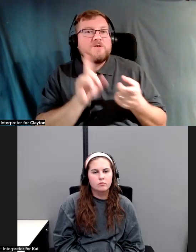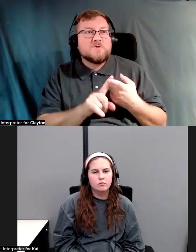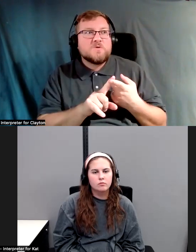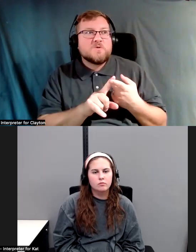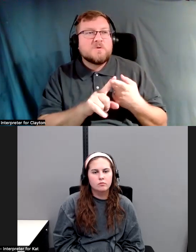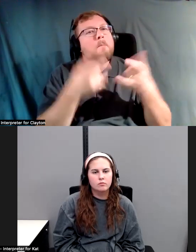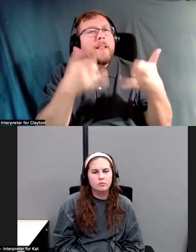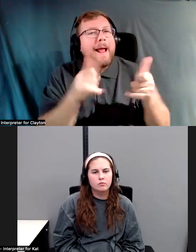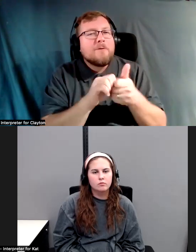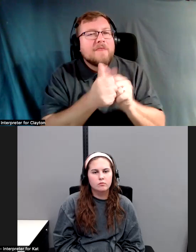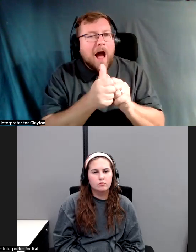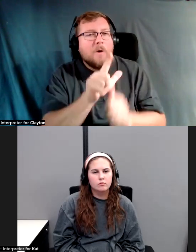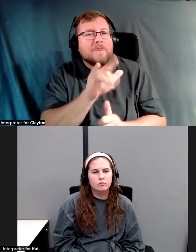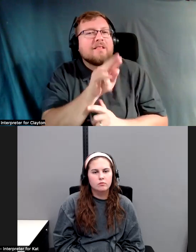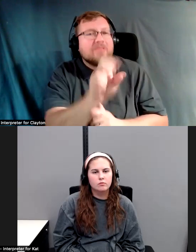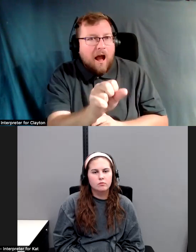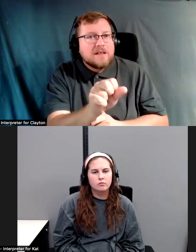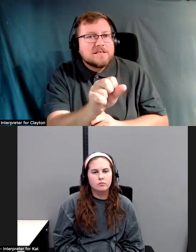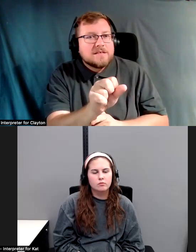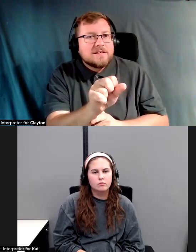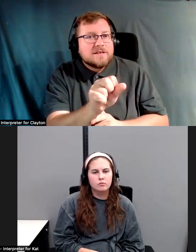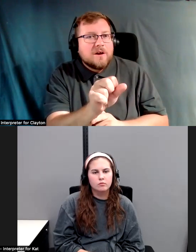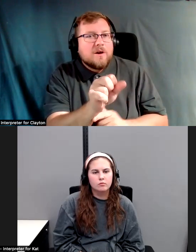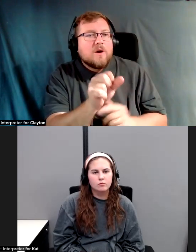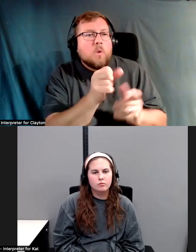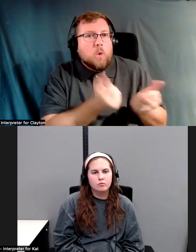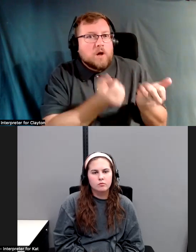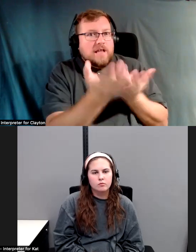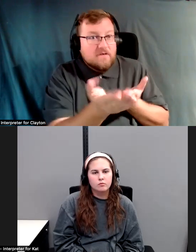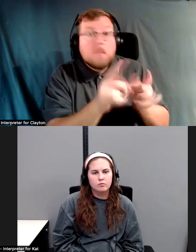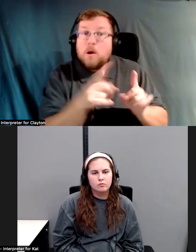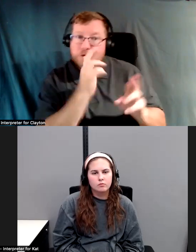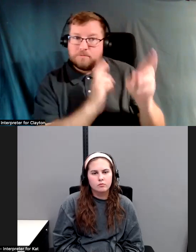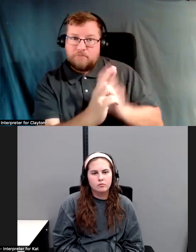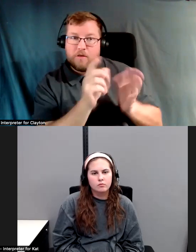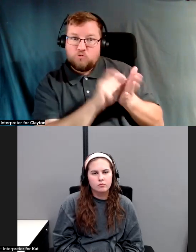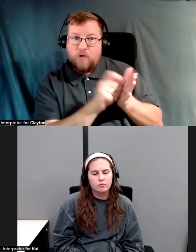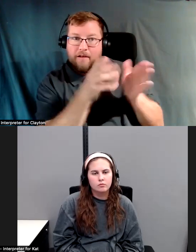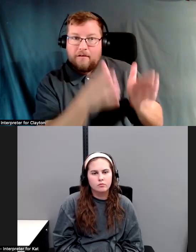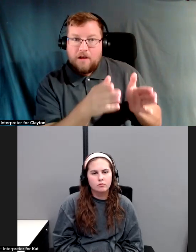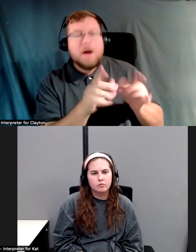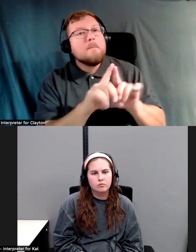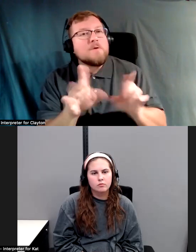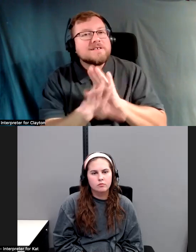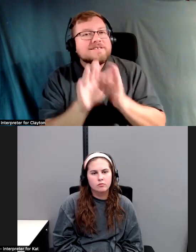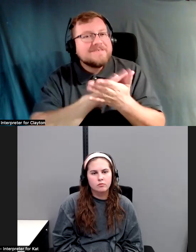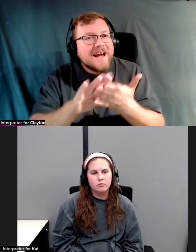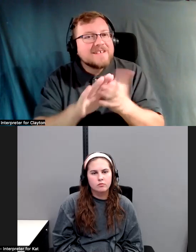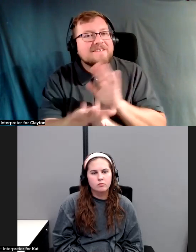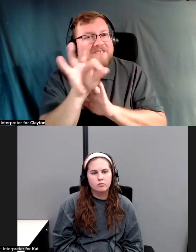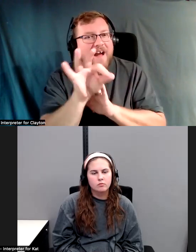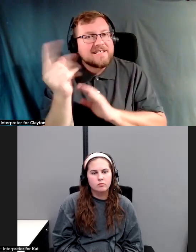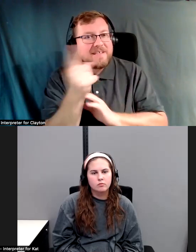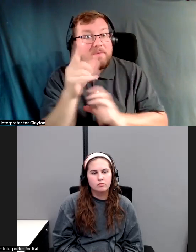with the lines and stuff like that, still keeping respect to the writer, but it was really nice to be able to just play and find stuff in the moment. Like with the scenes with Brennan and